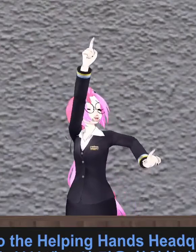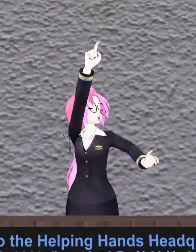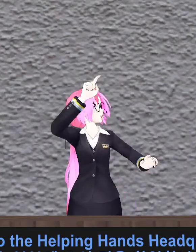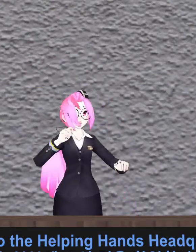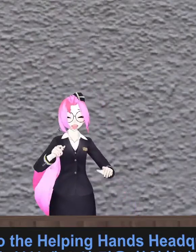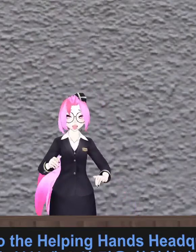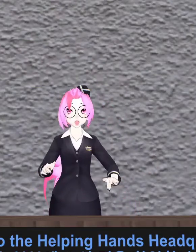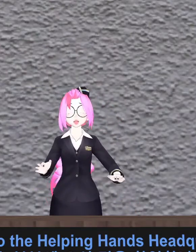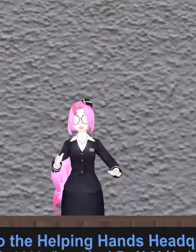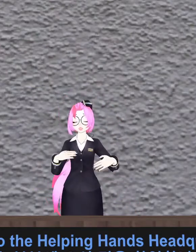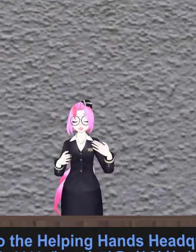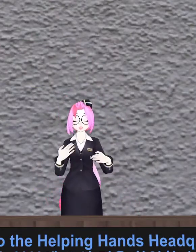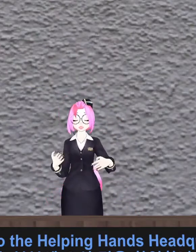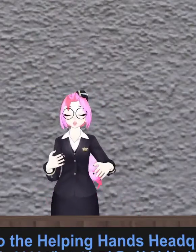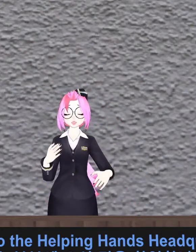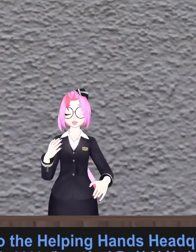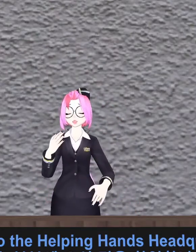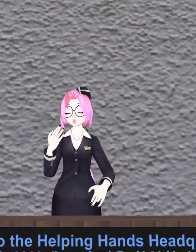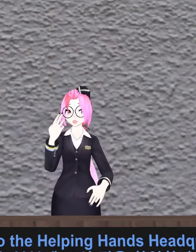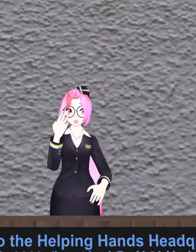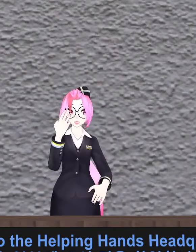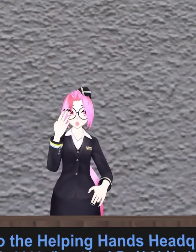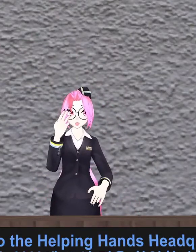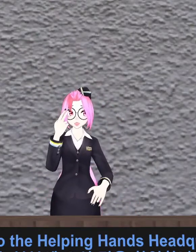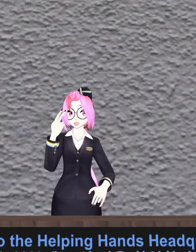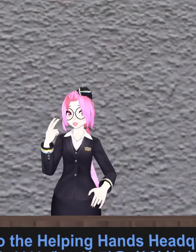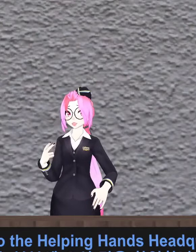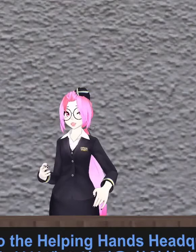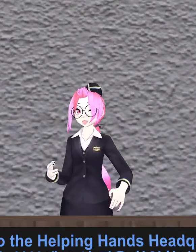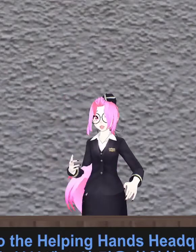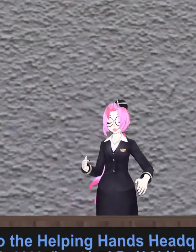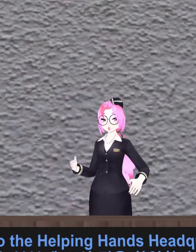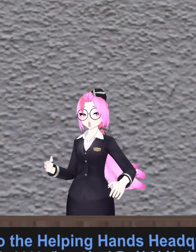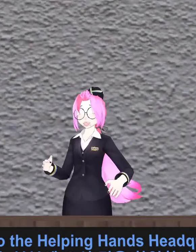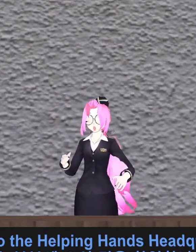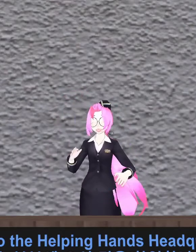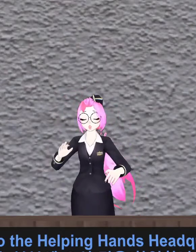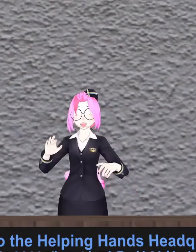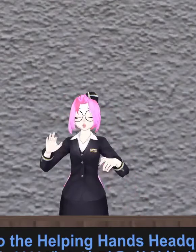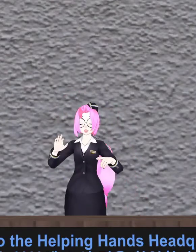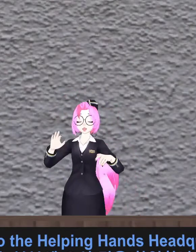28. Okay, and then we're gonna do two groups. So who's good at math? 28 divided by 2 is 12.